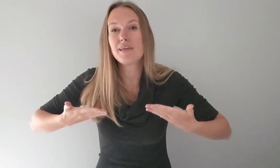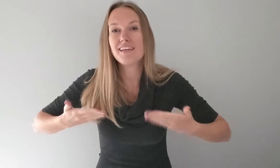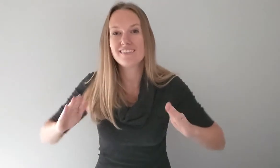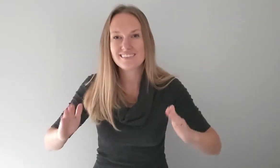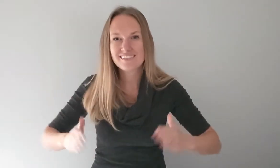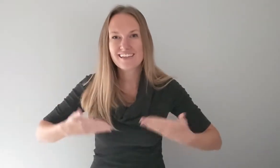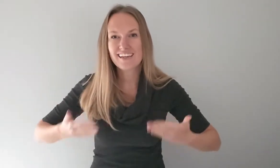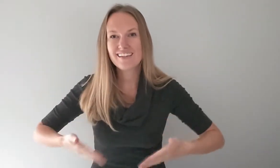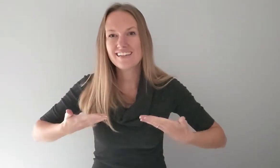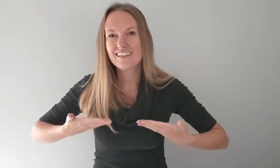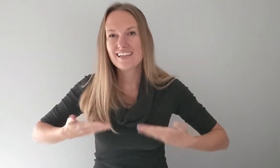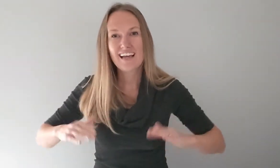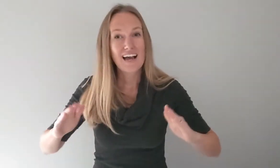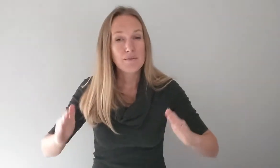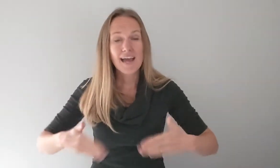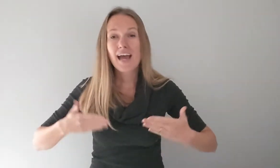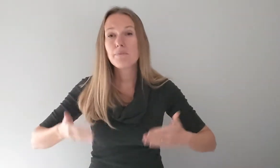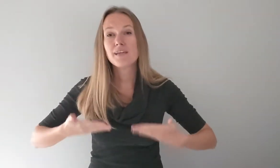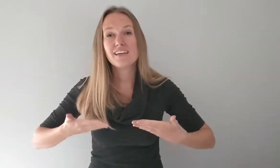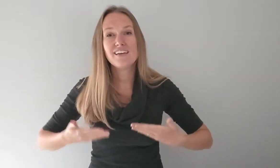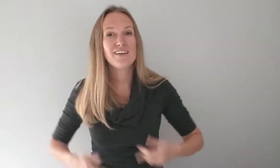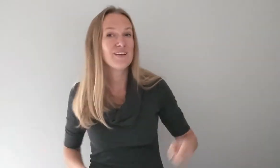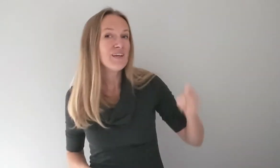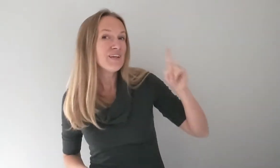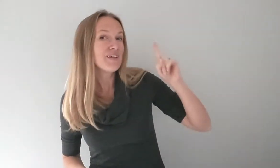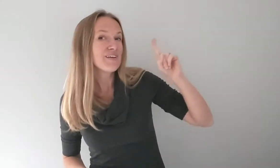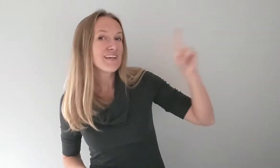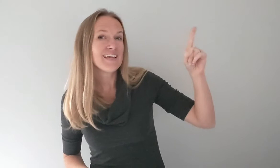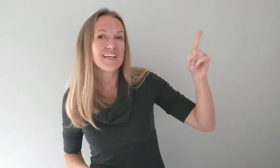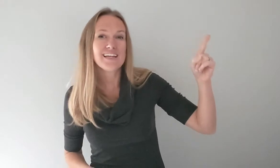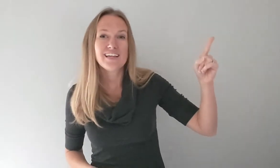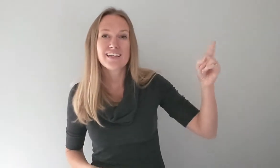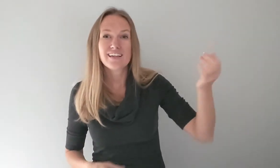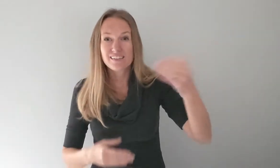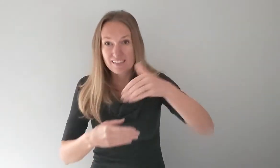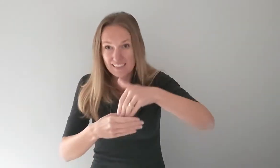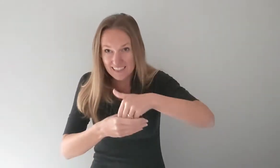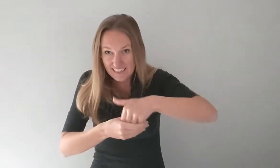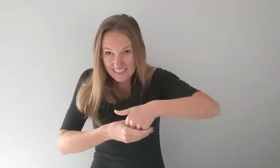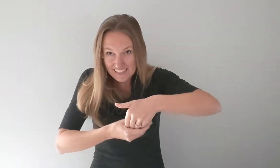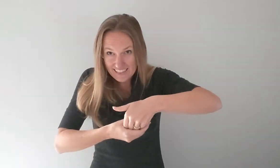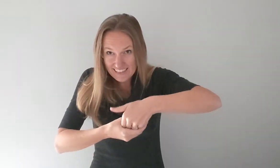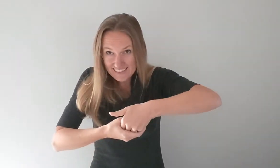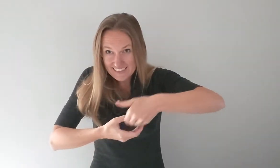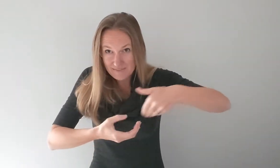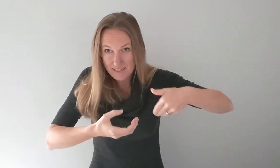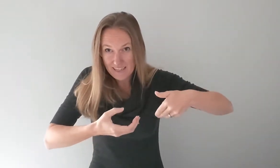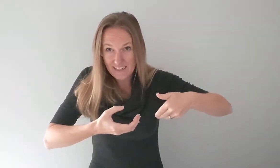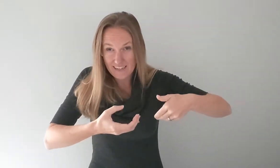happy. Okay, I'm happy. You're in like this, making a